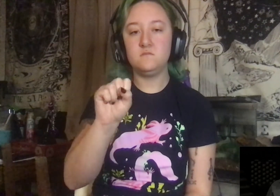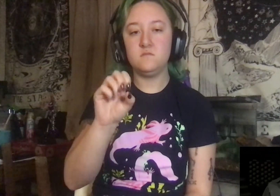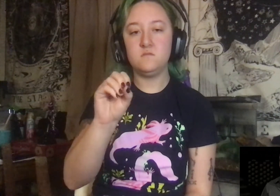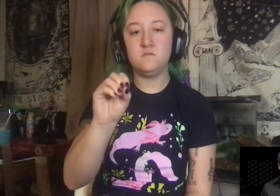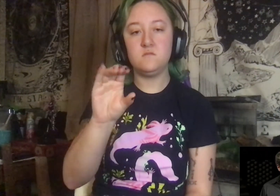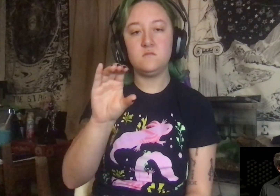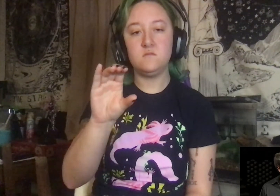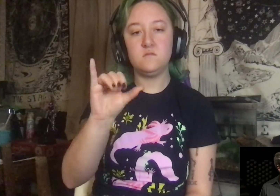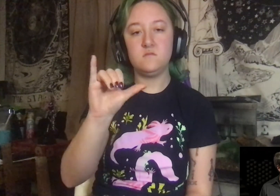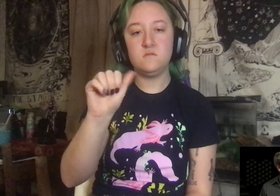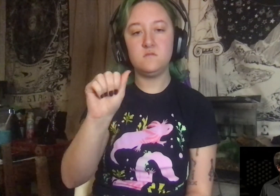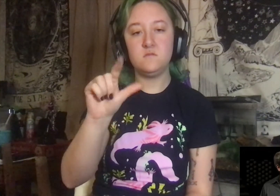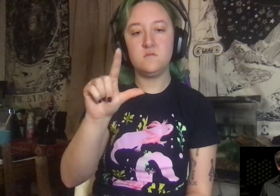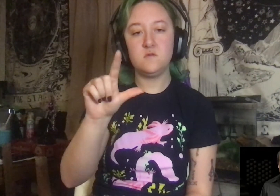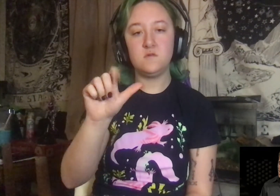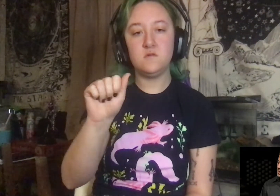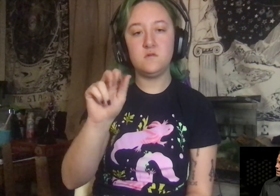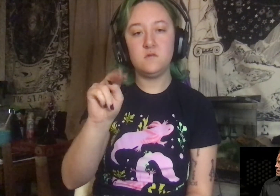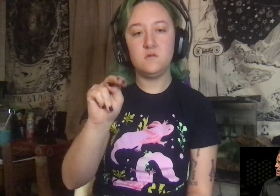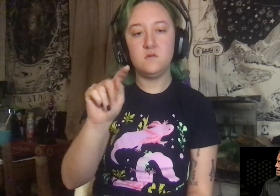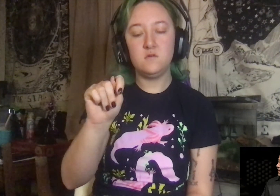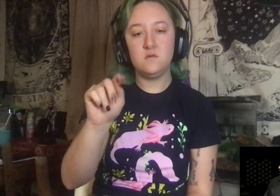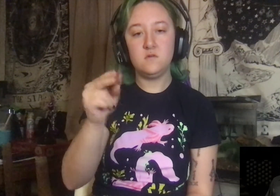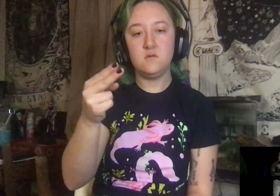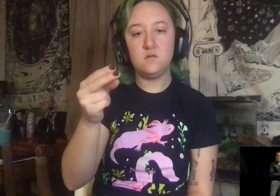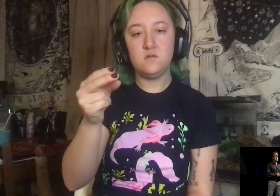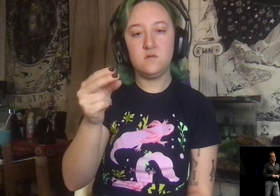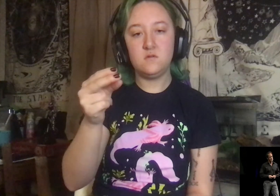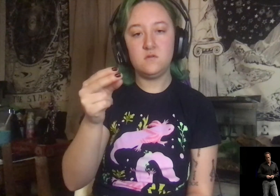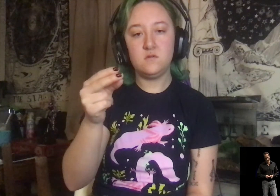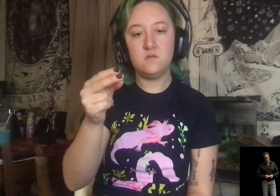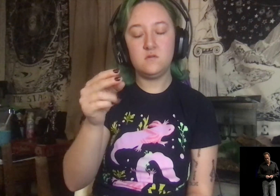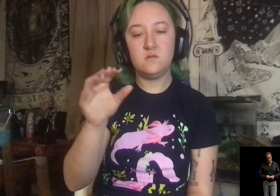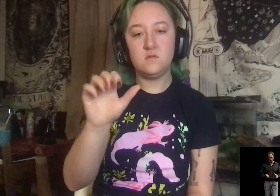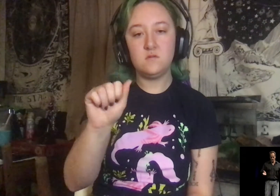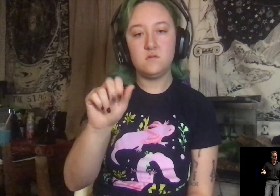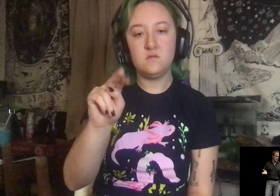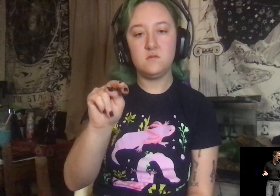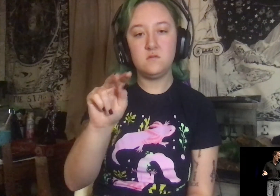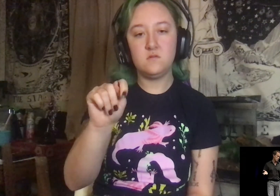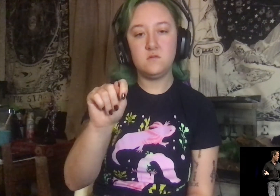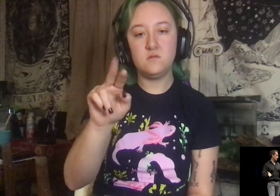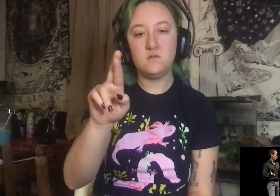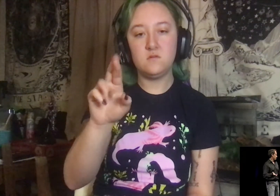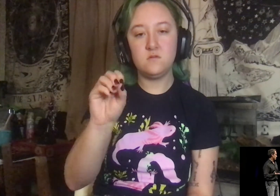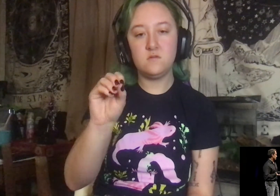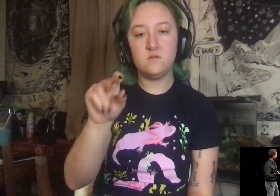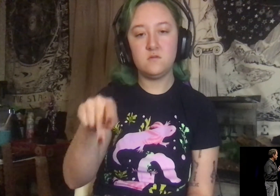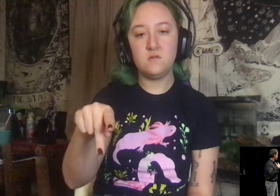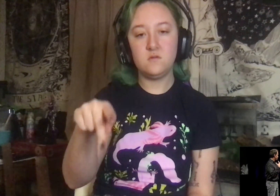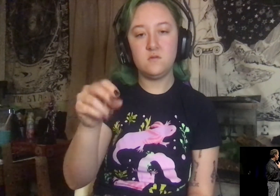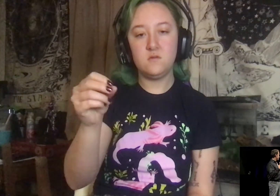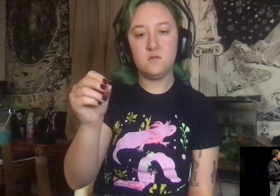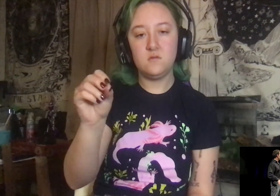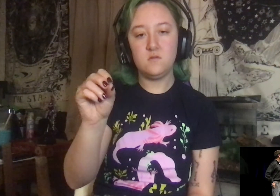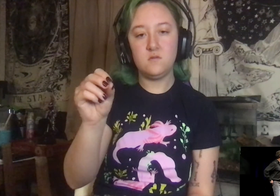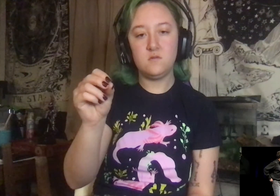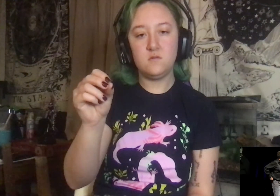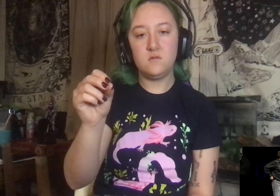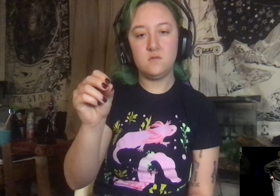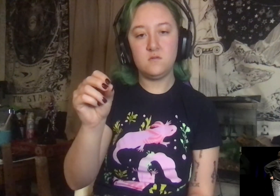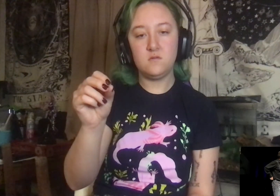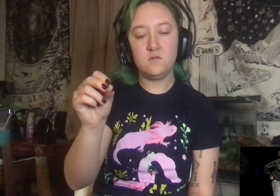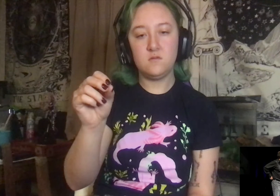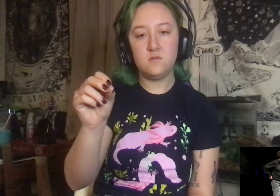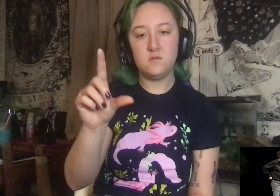and I talked to him. And he says, hey, Mike, look, I don't know if your brain is interested in